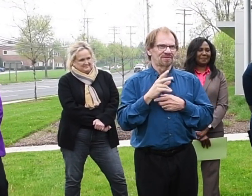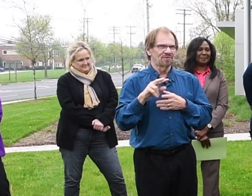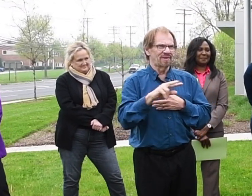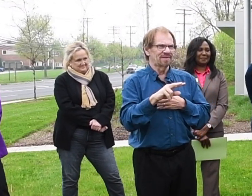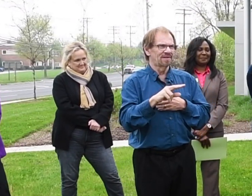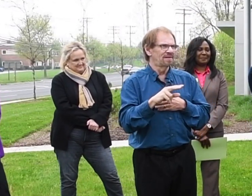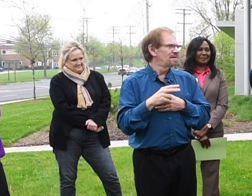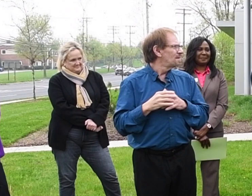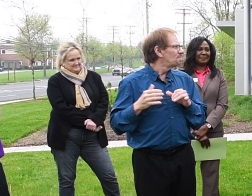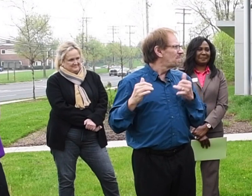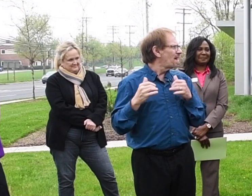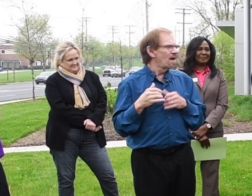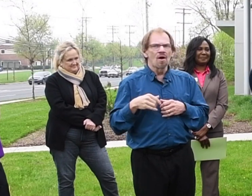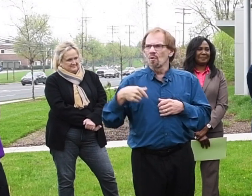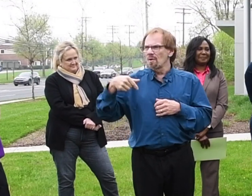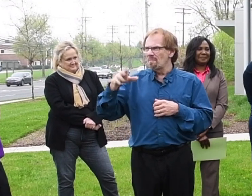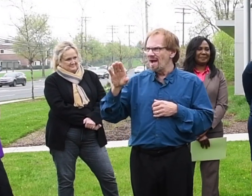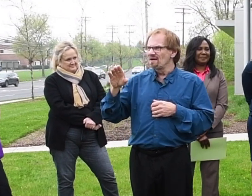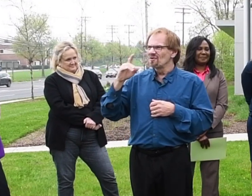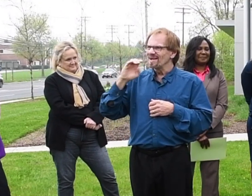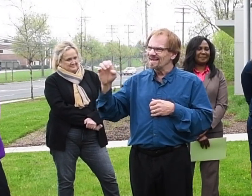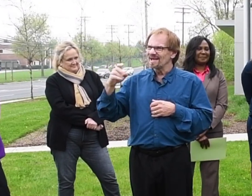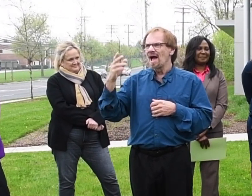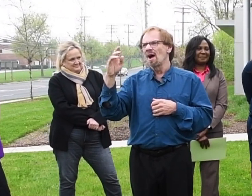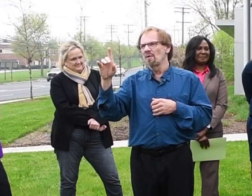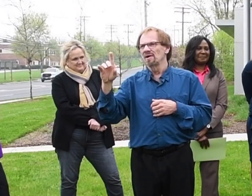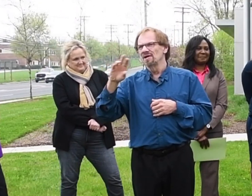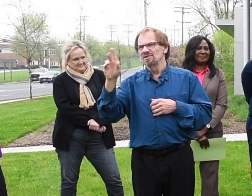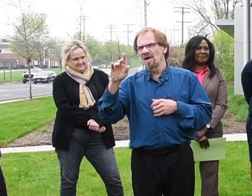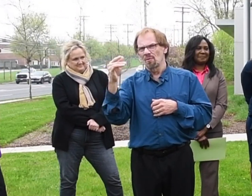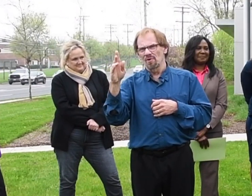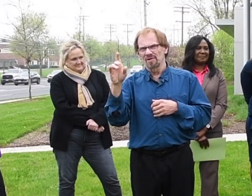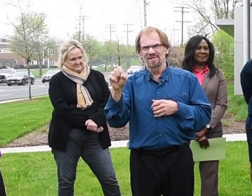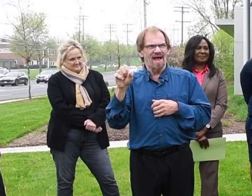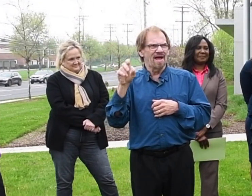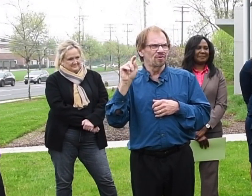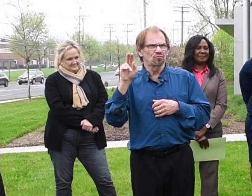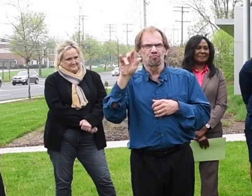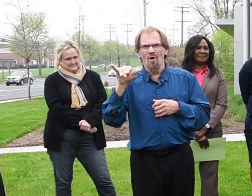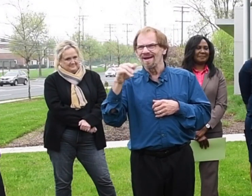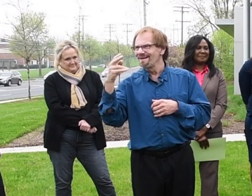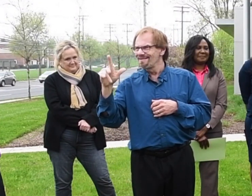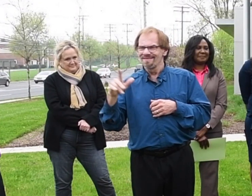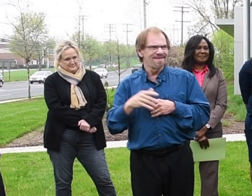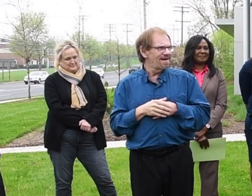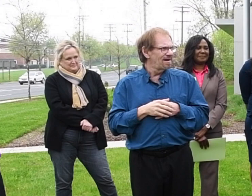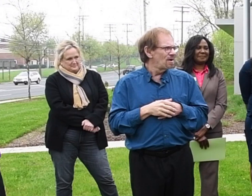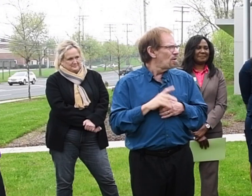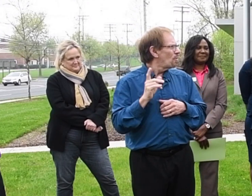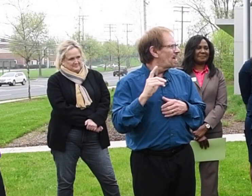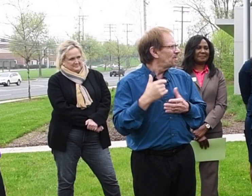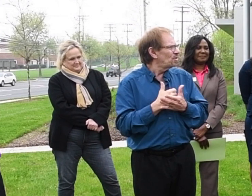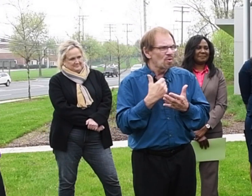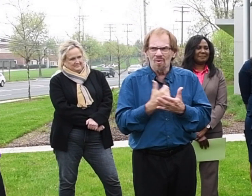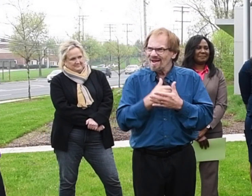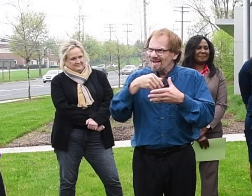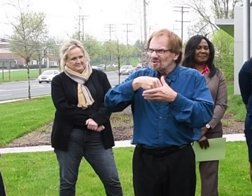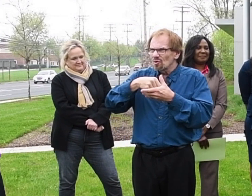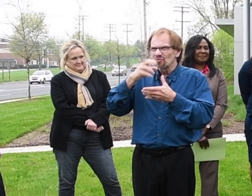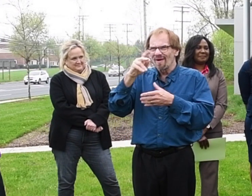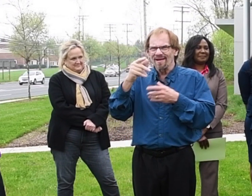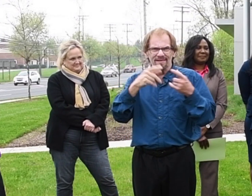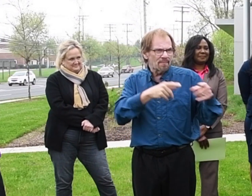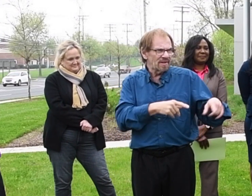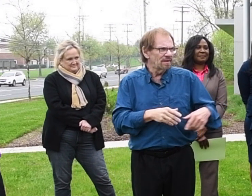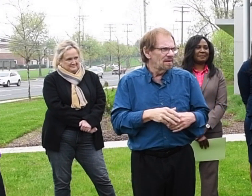plays quarterback for the East Howard Jaguars right up the street at Troy Hill, where a new indoor track is coming. The